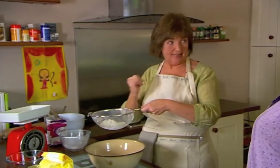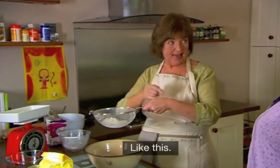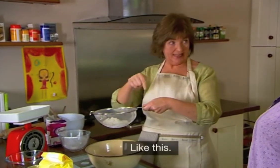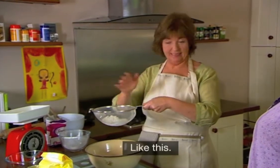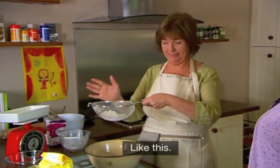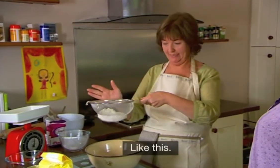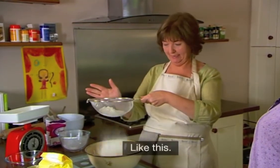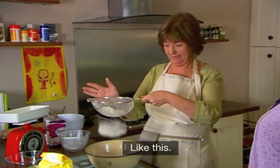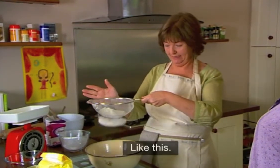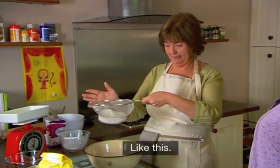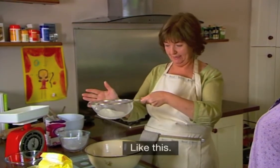Like this.